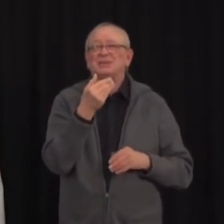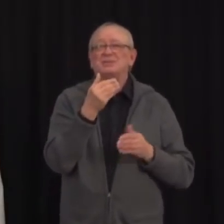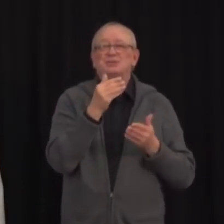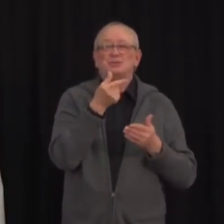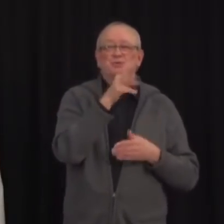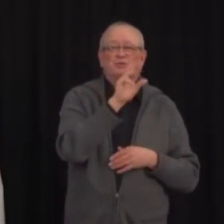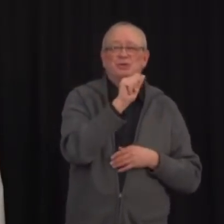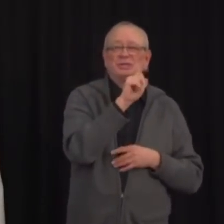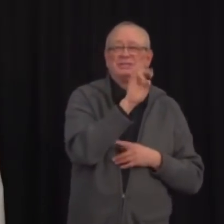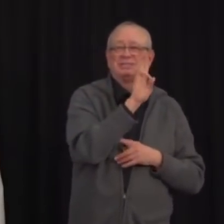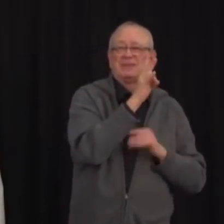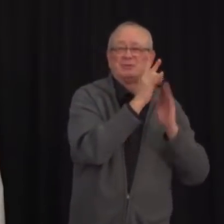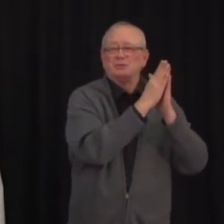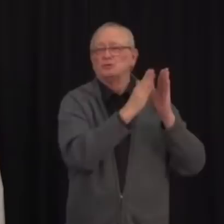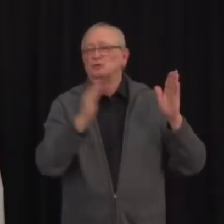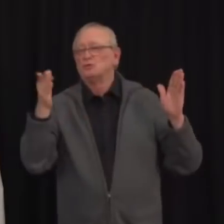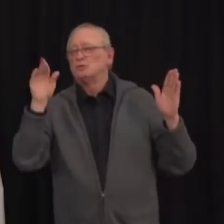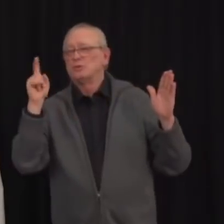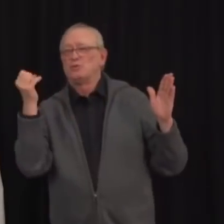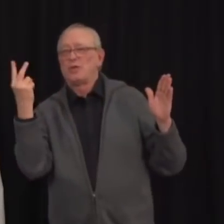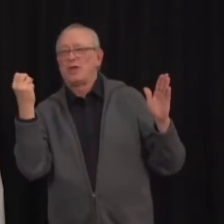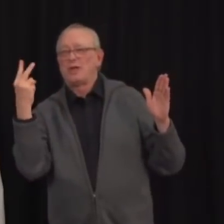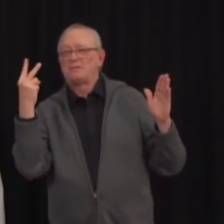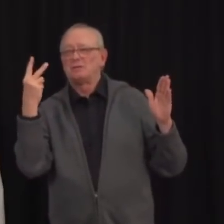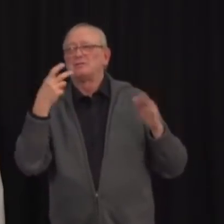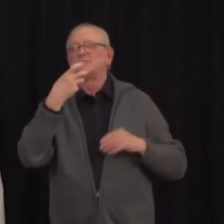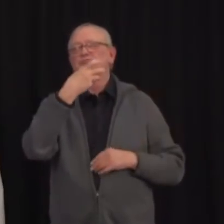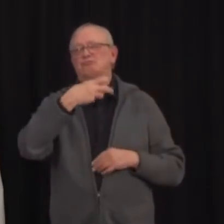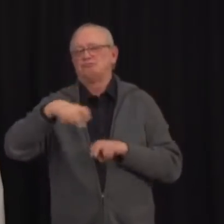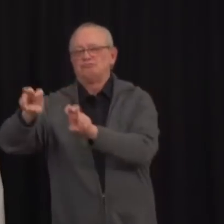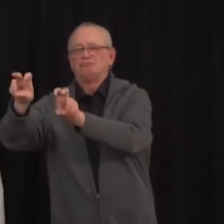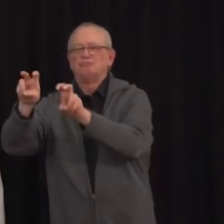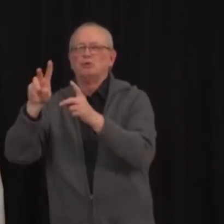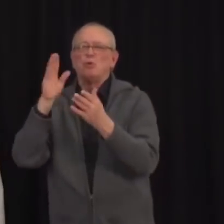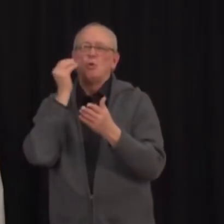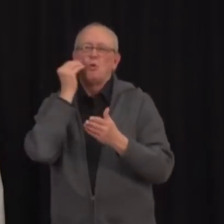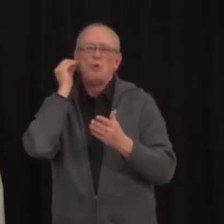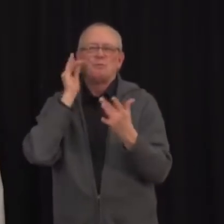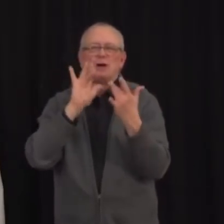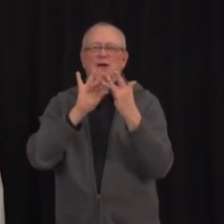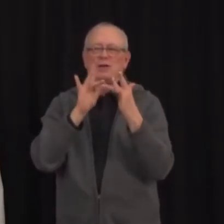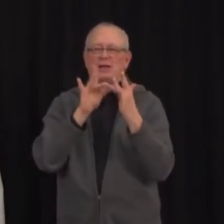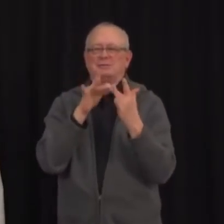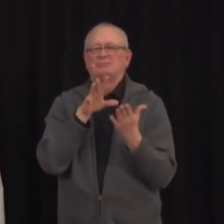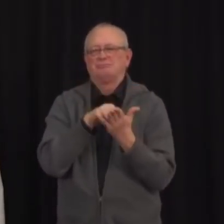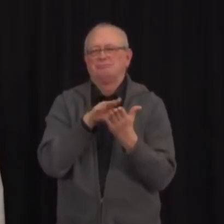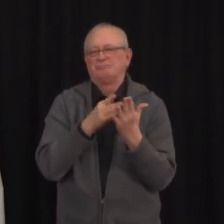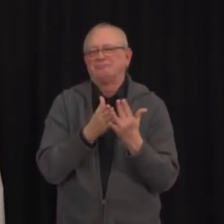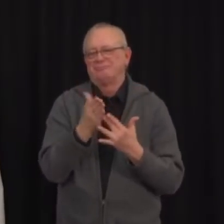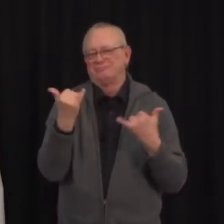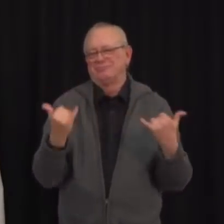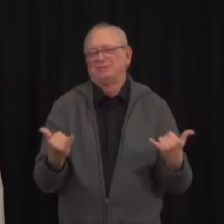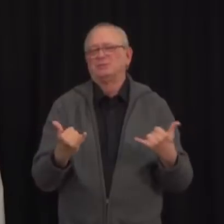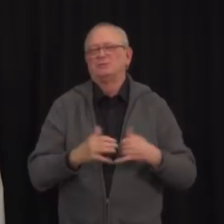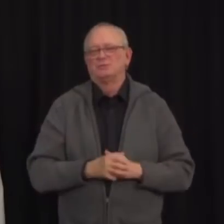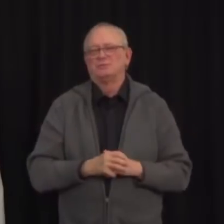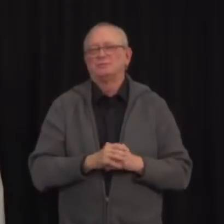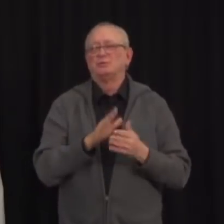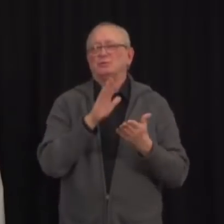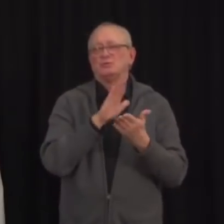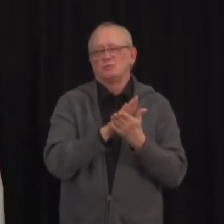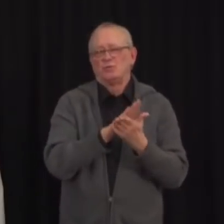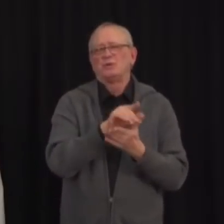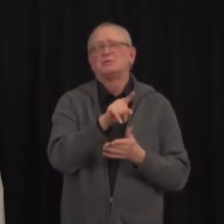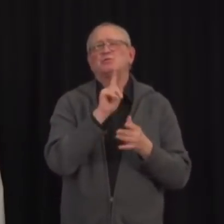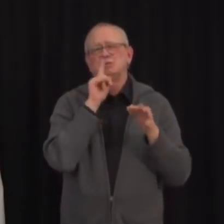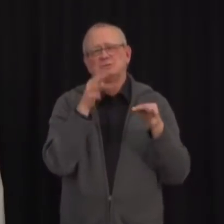learning until January 11th. Schools are an essential part of our children's health and well-being, and I know